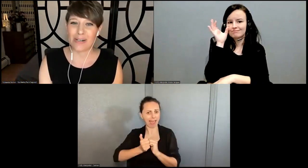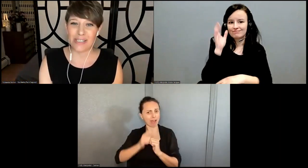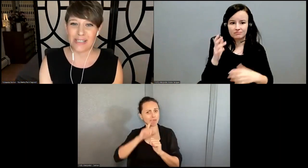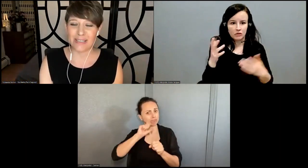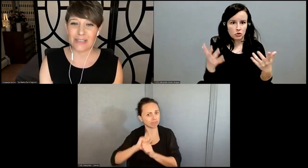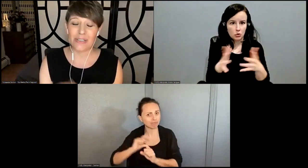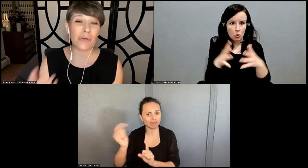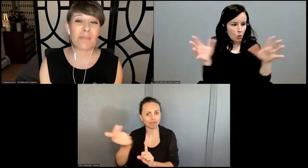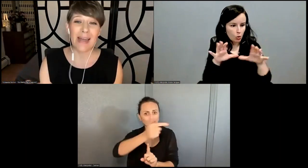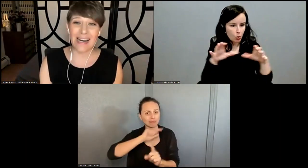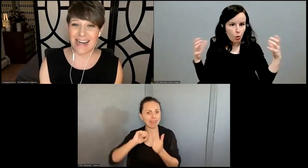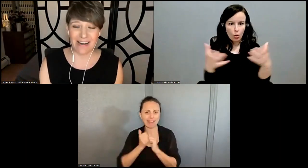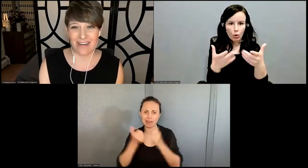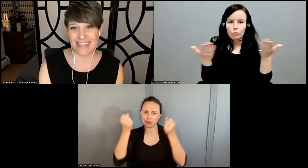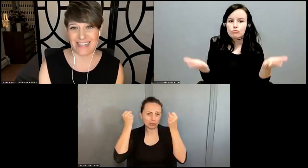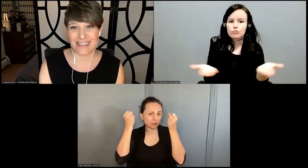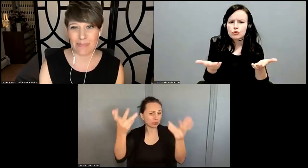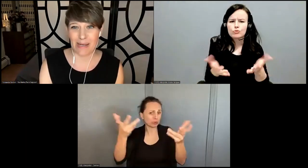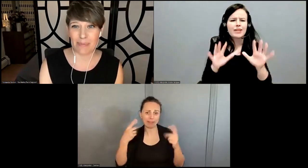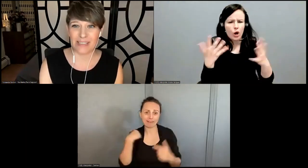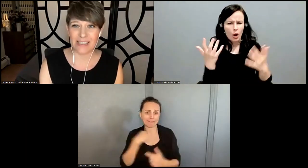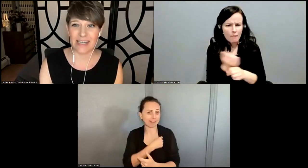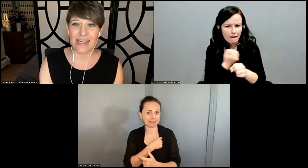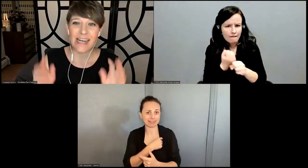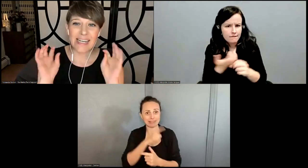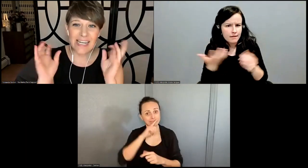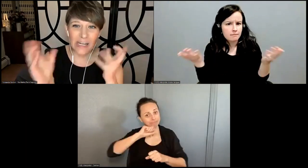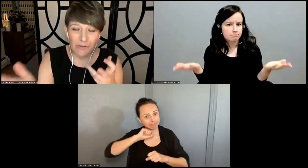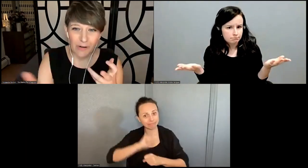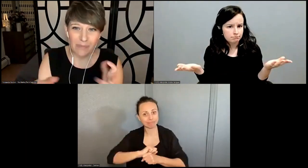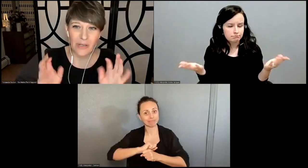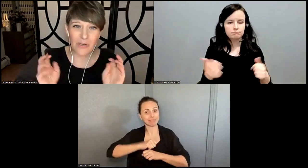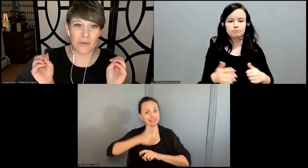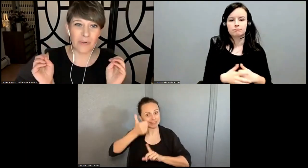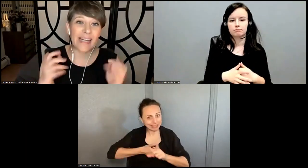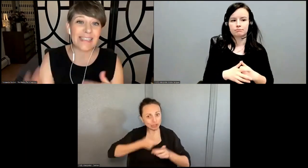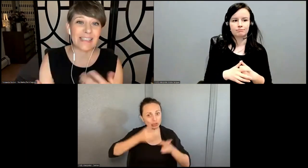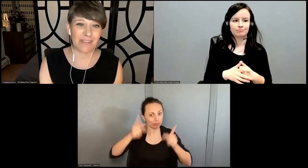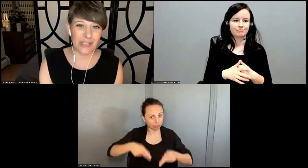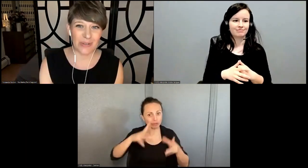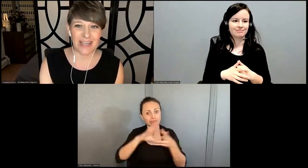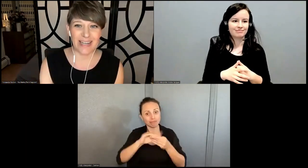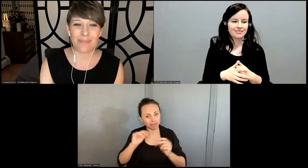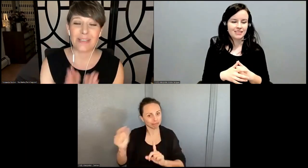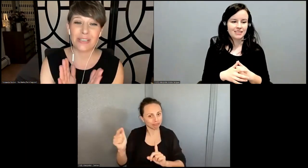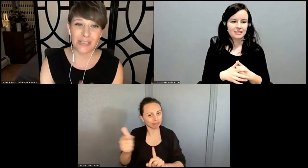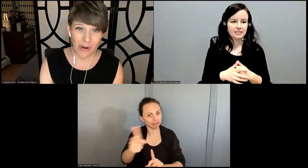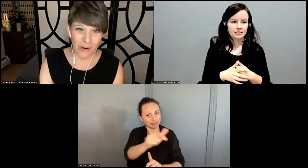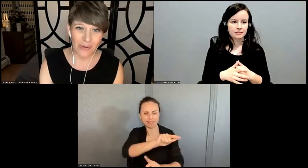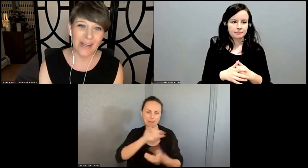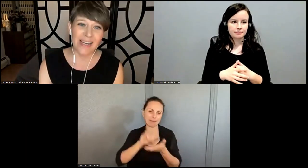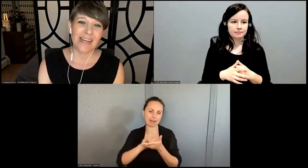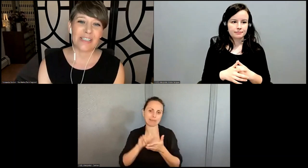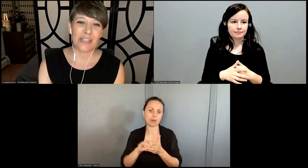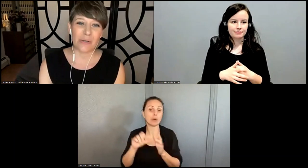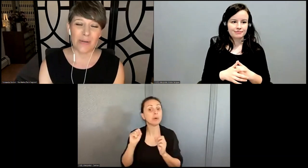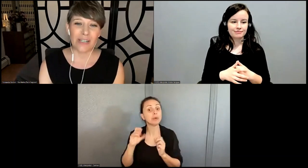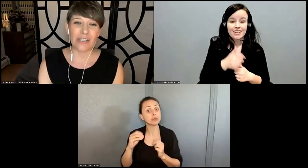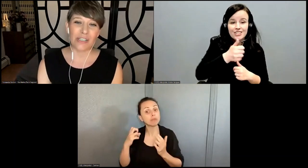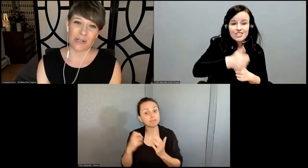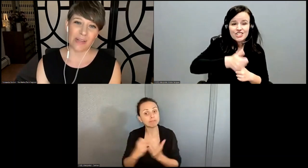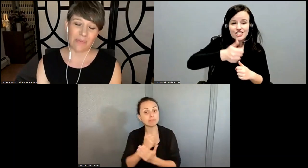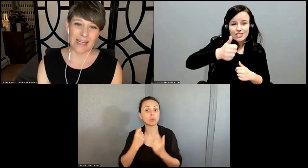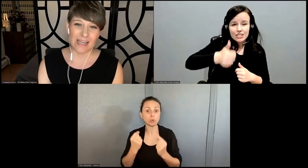There are just too many of us to be able to hear from you individually. So